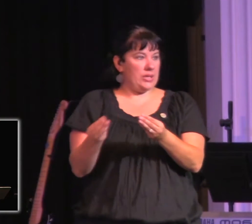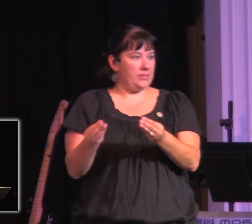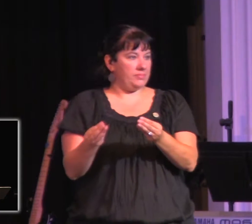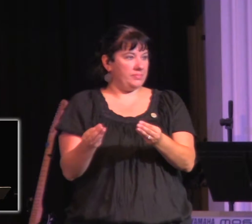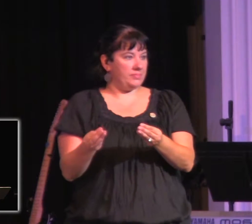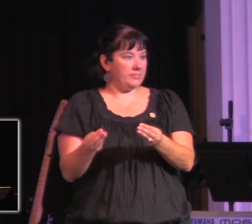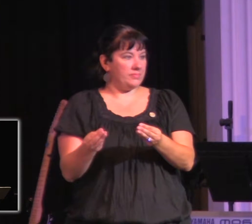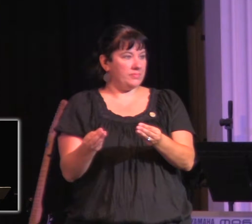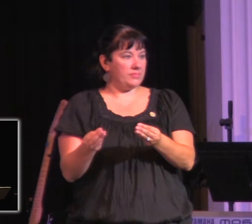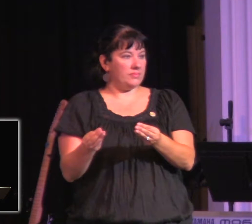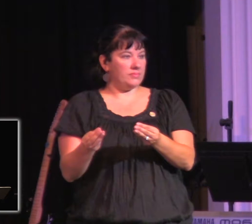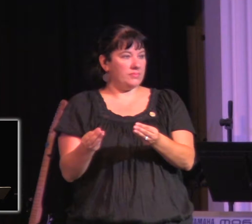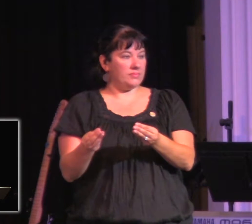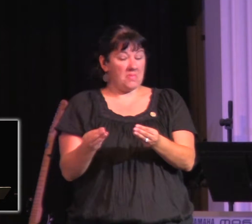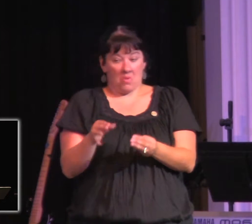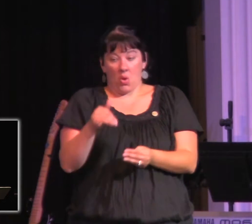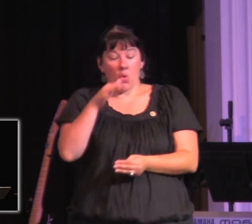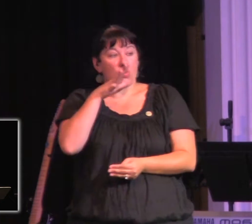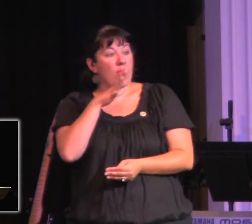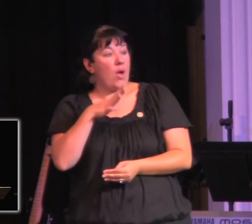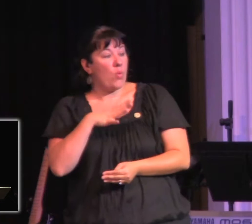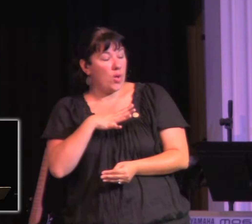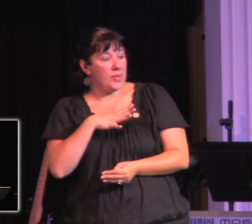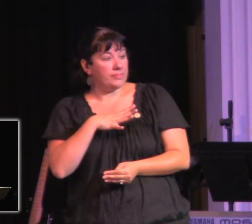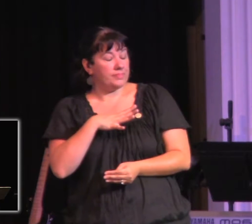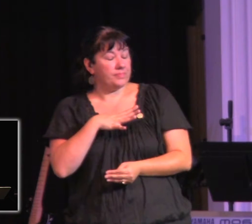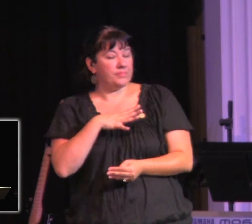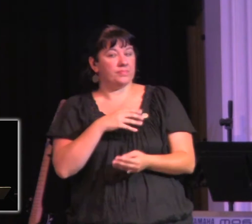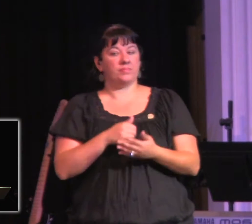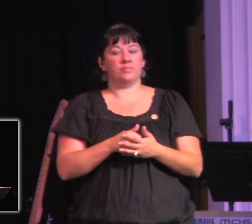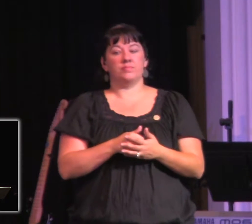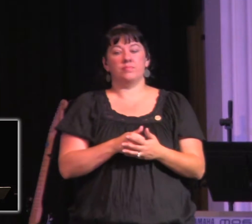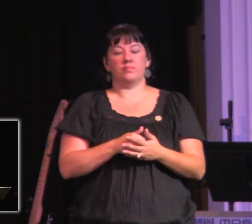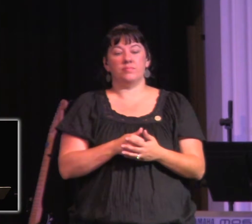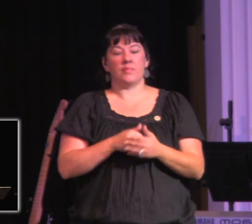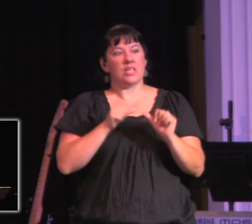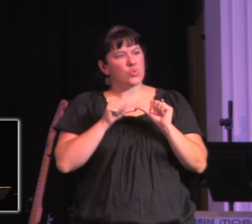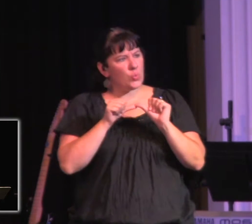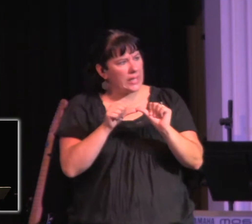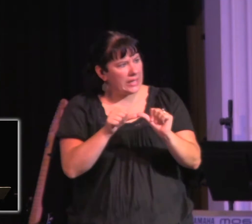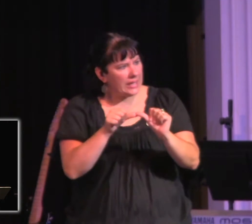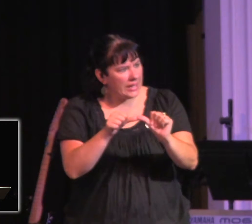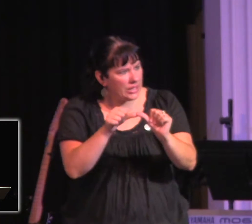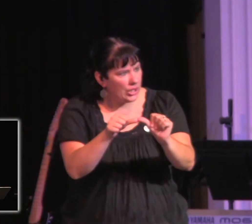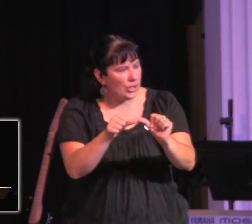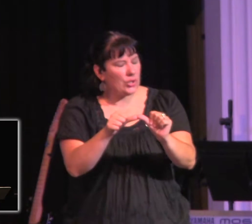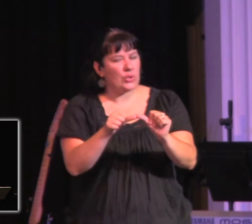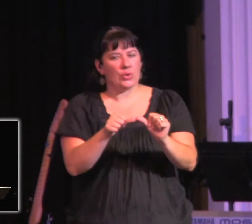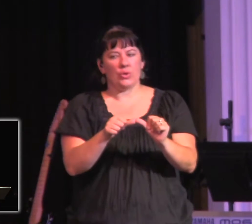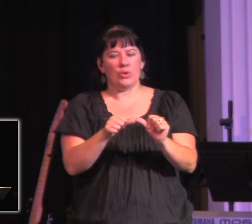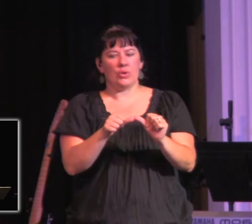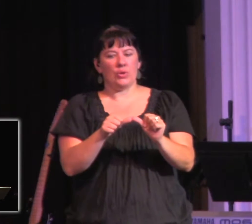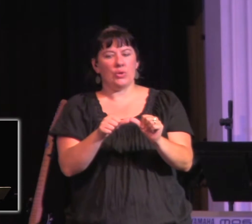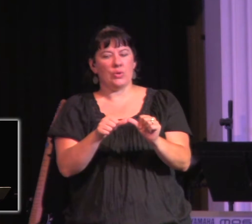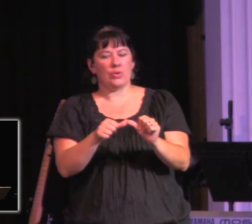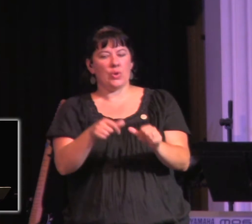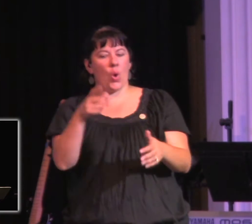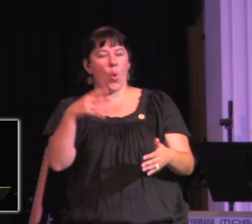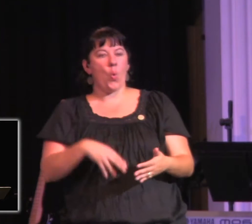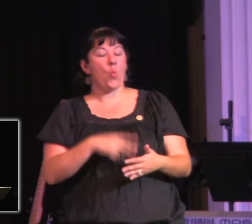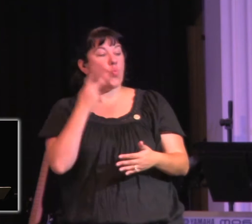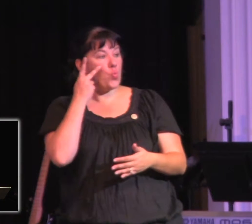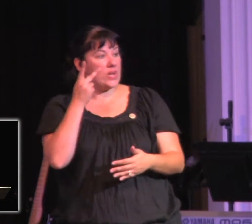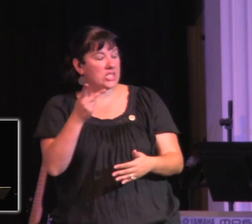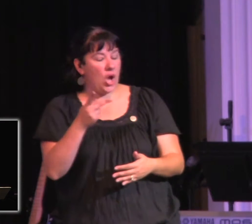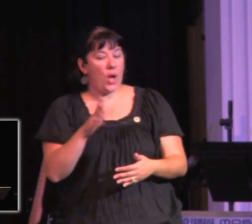father. And not only was she abused by her father, but her mom walked out of her life. So the very